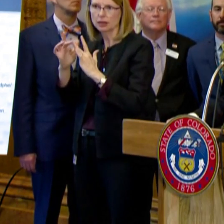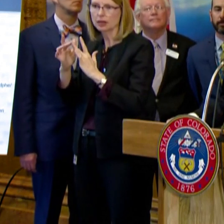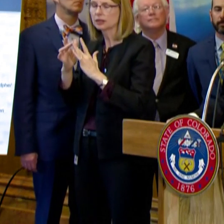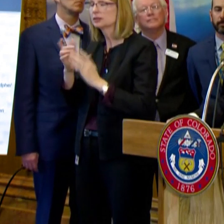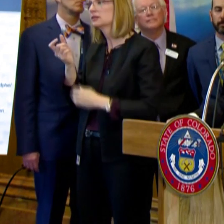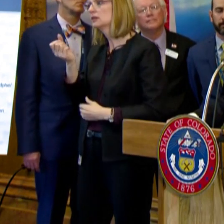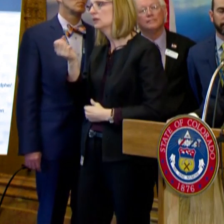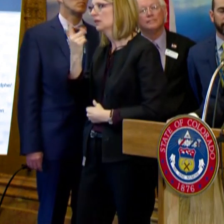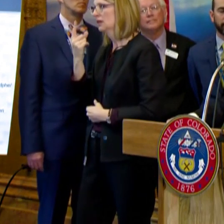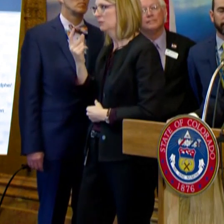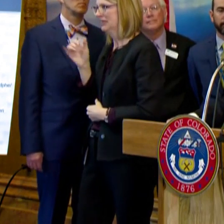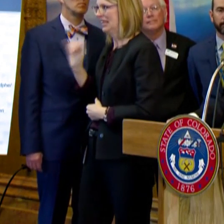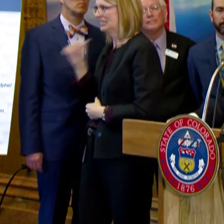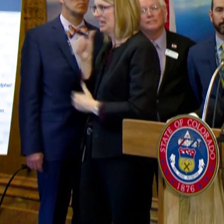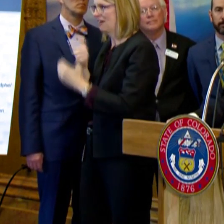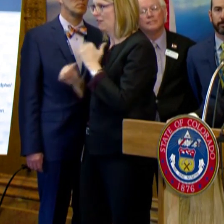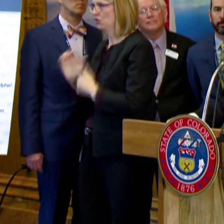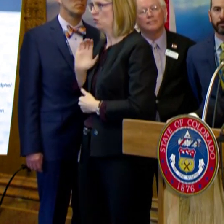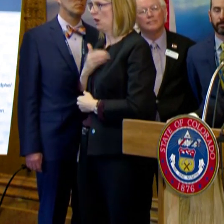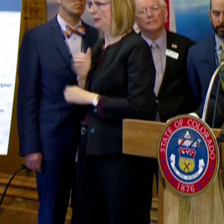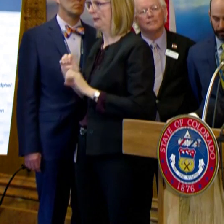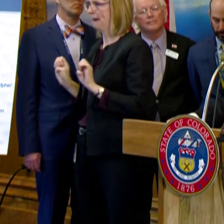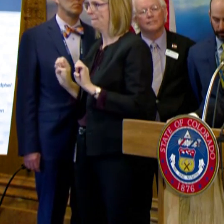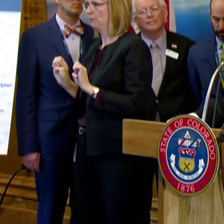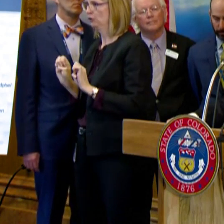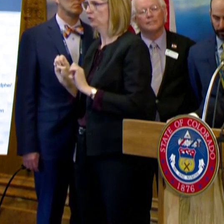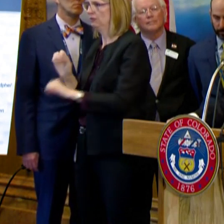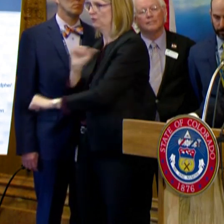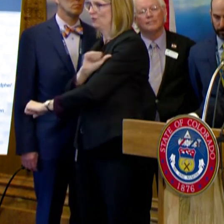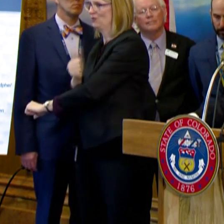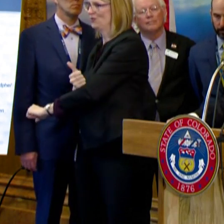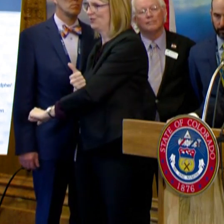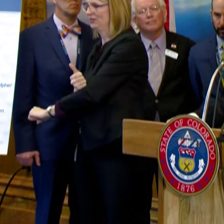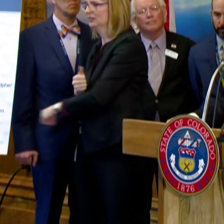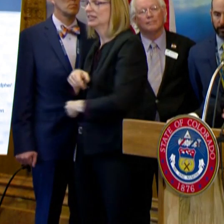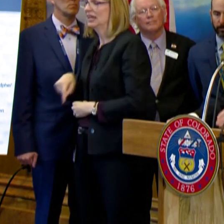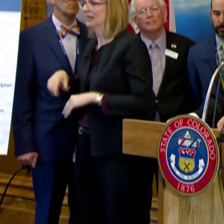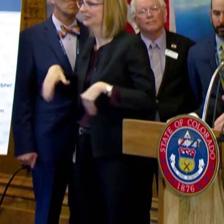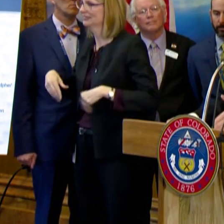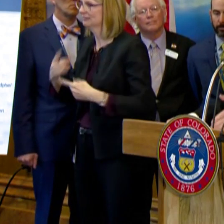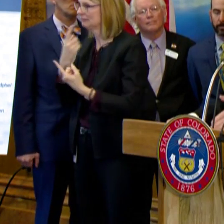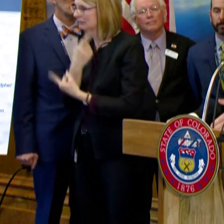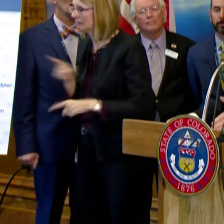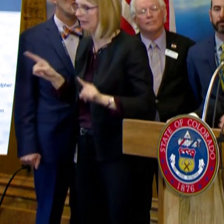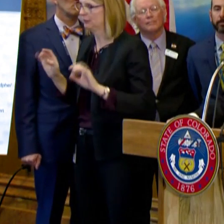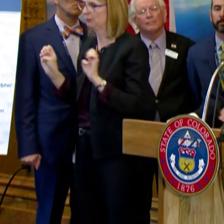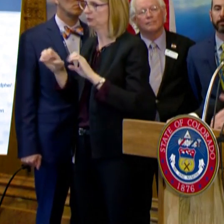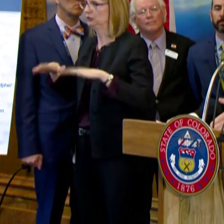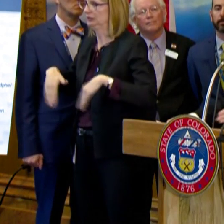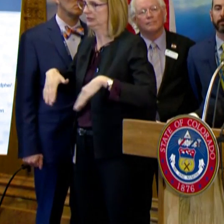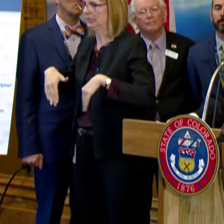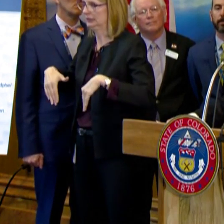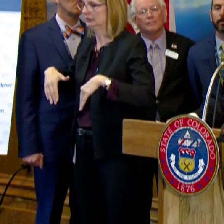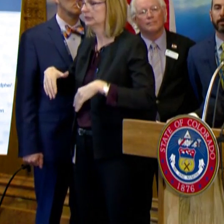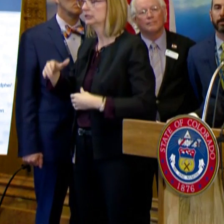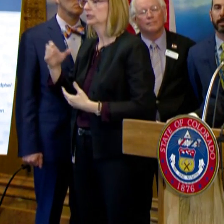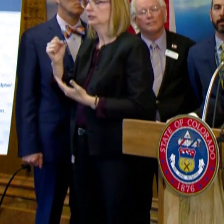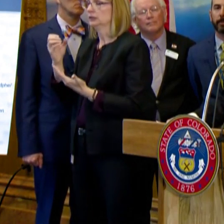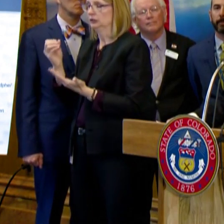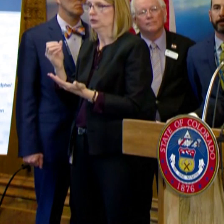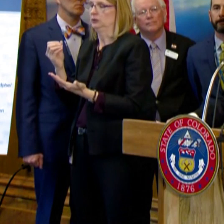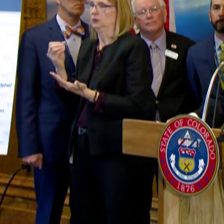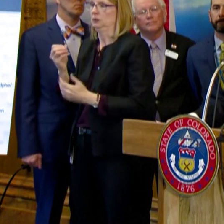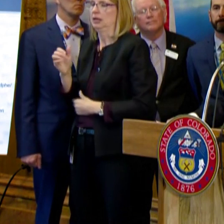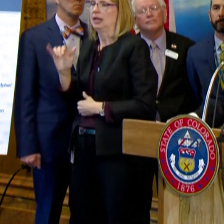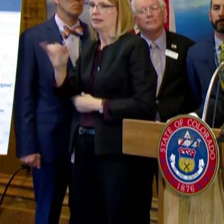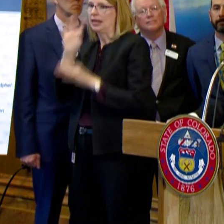emergency powers that would occur under a declared emergency. And again, this is not a declared emergency and those powers are not being invoked. Absent that, these